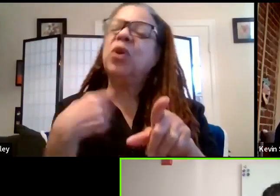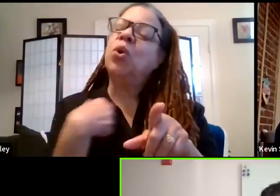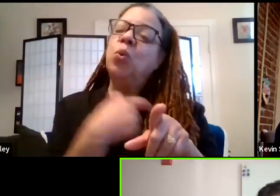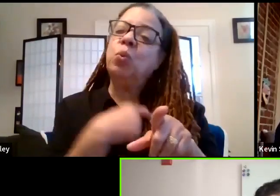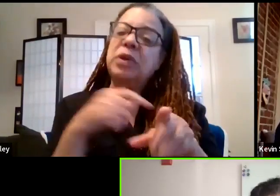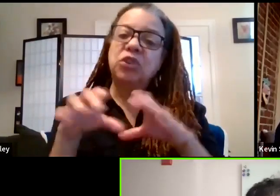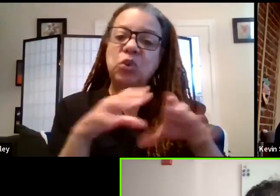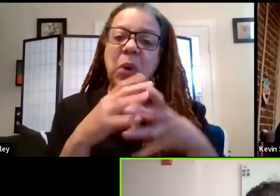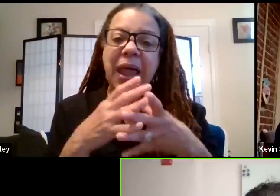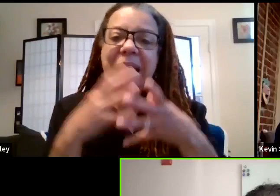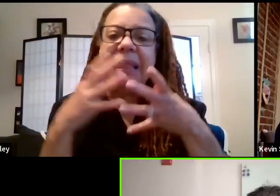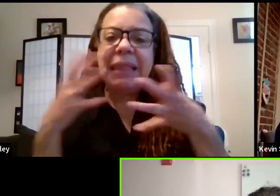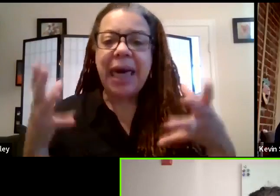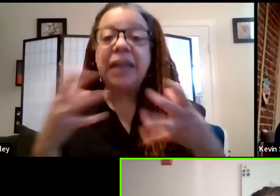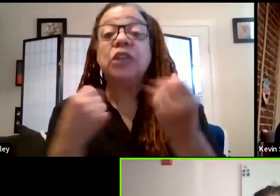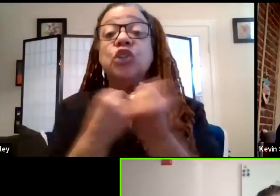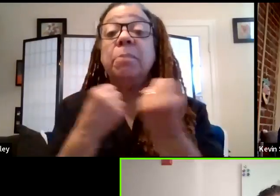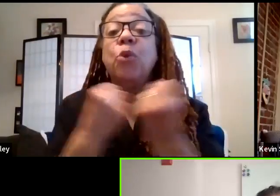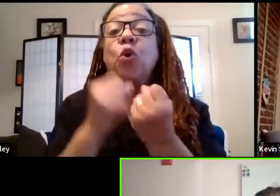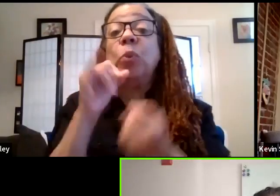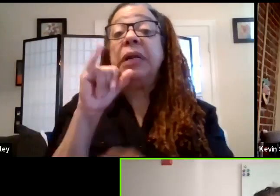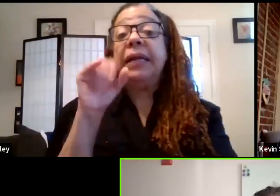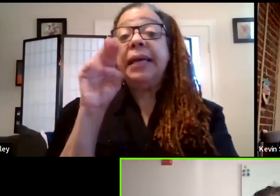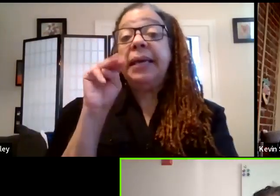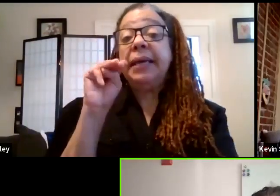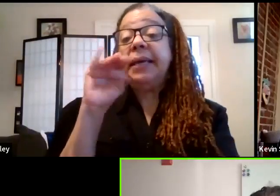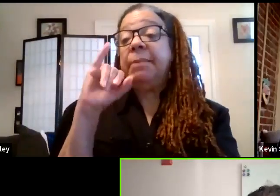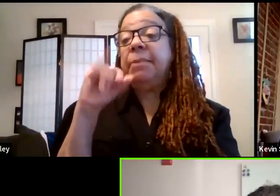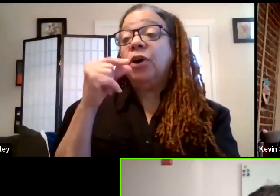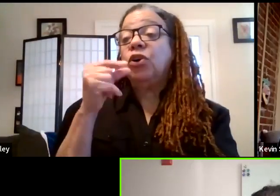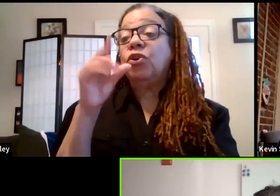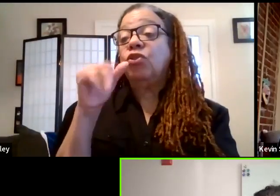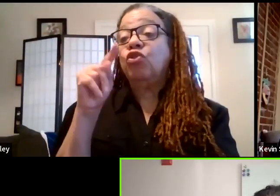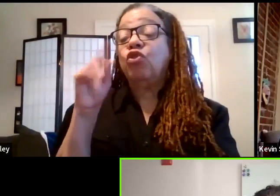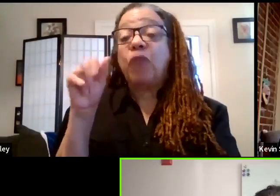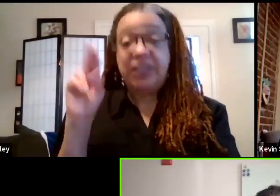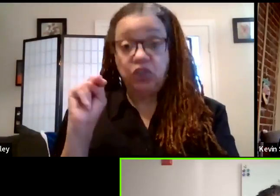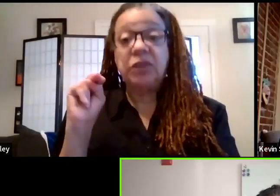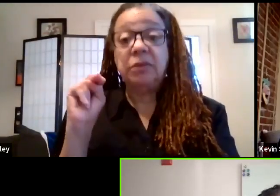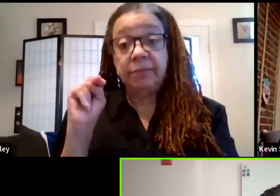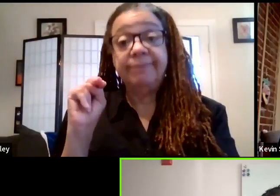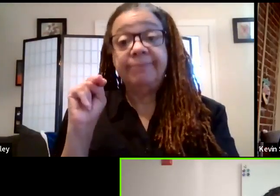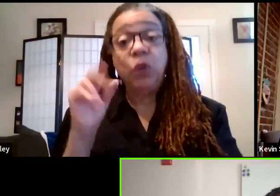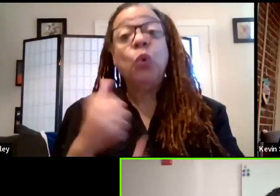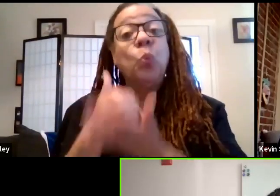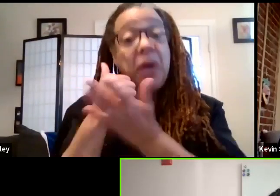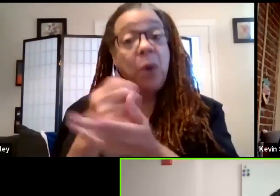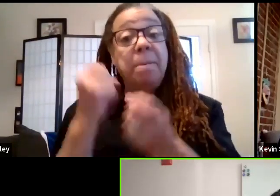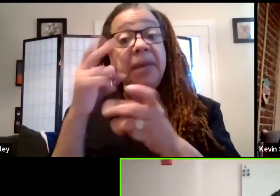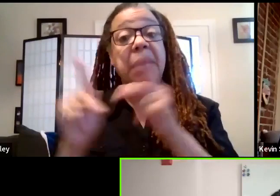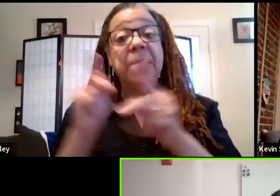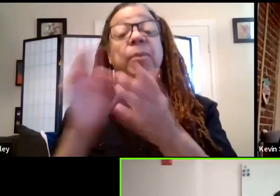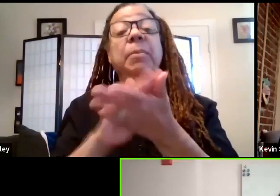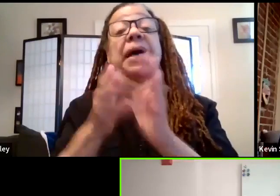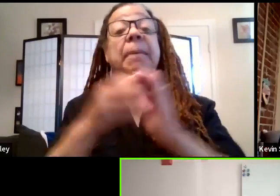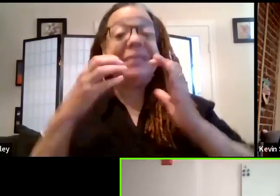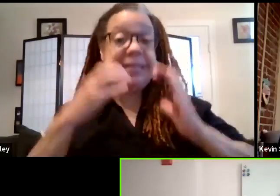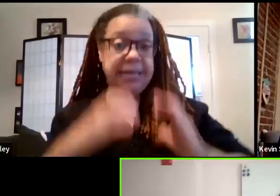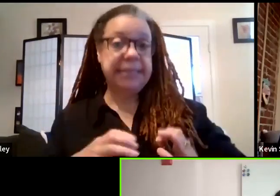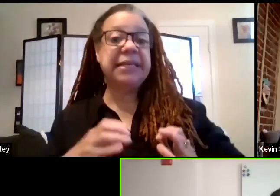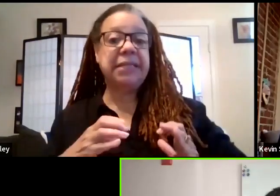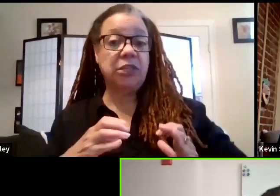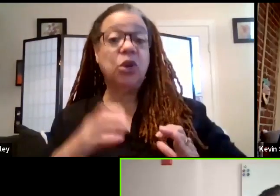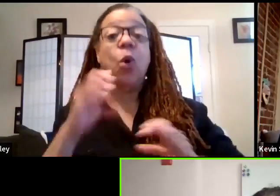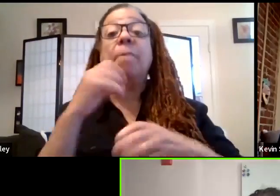support with immigration. We've helped quite a few people become citizens or renew